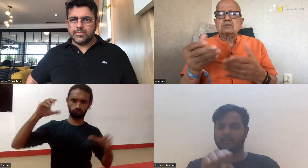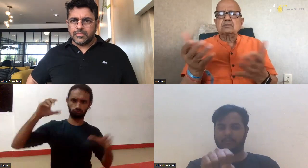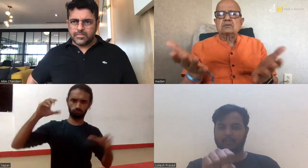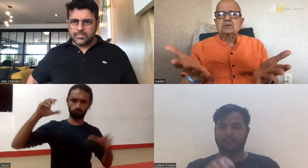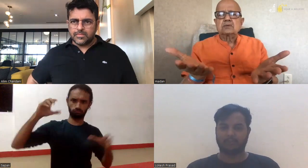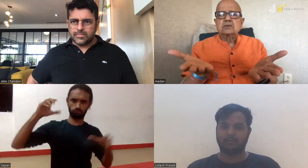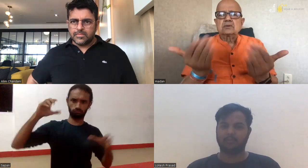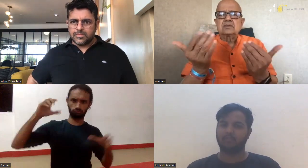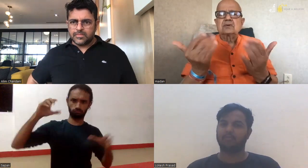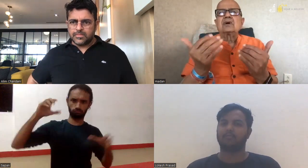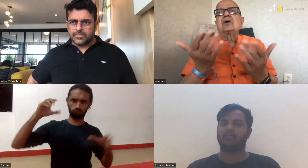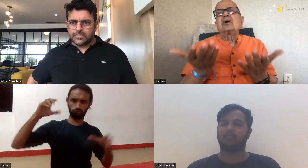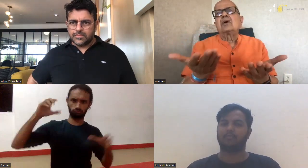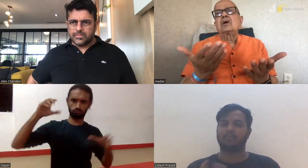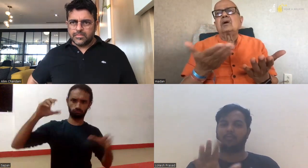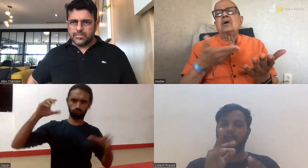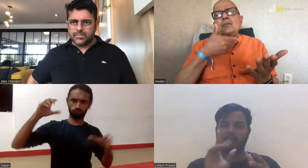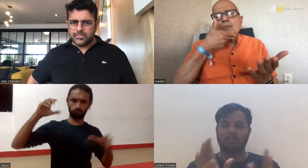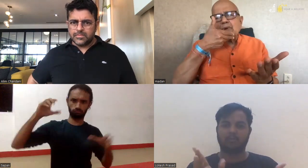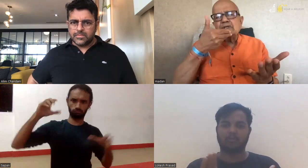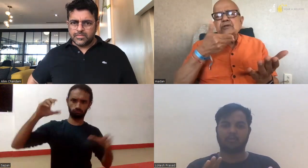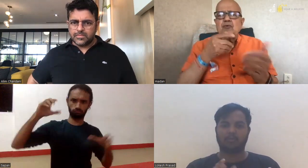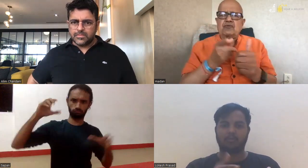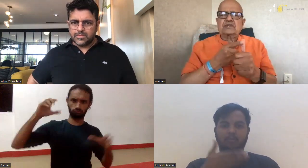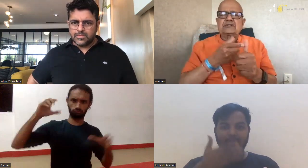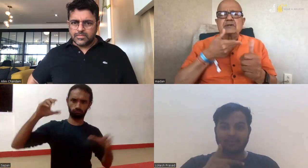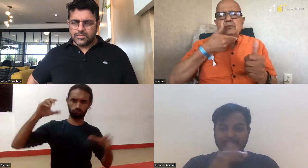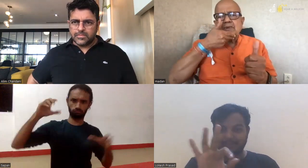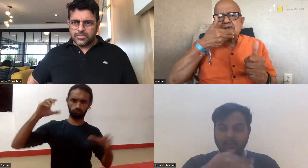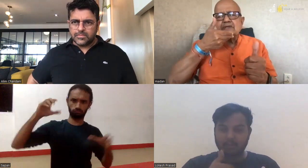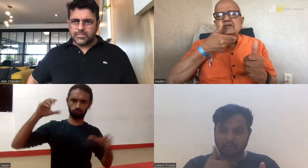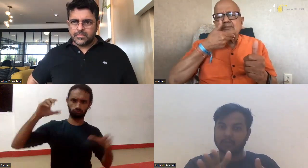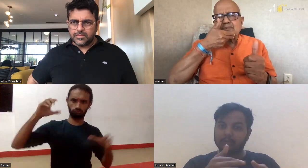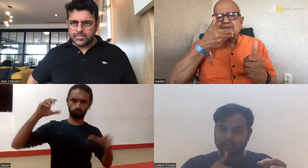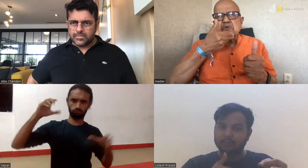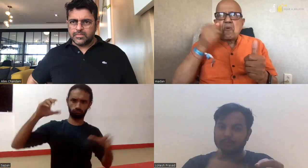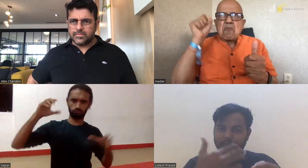Great. Finally, first women.